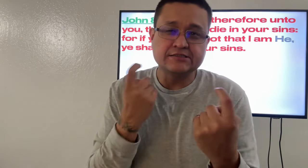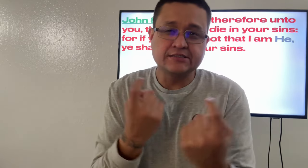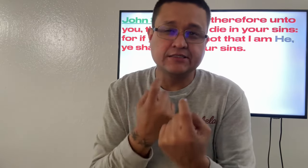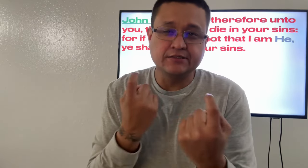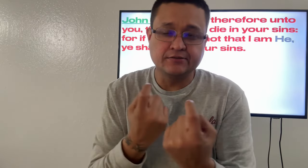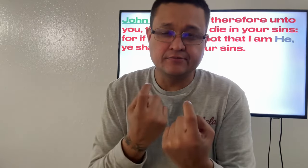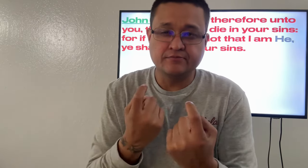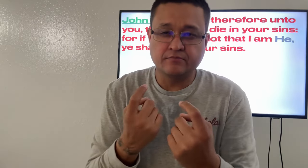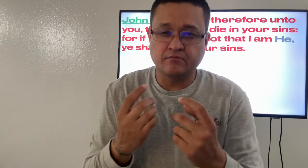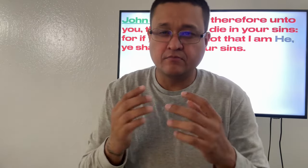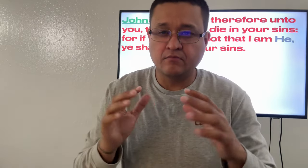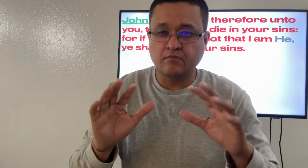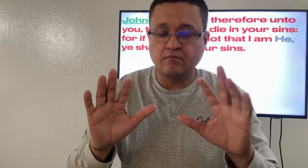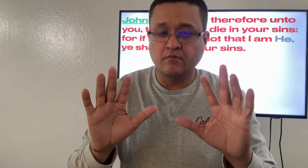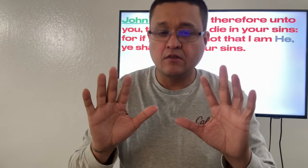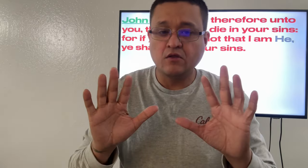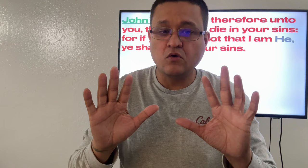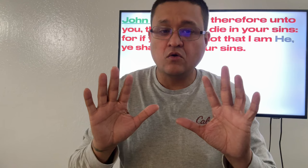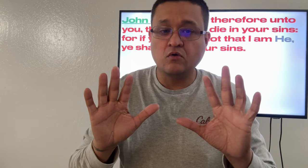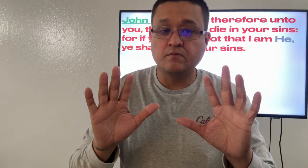Yes, there's many, many, many different kinds of sin.